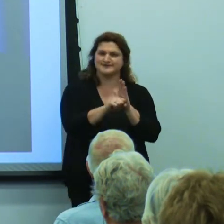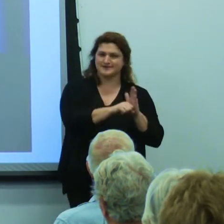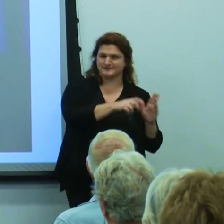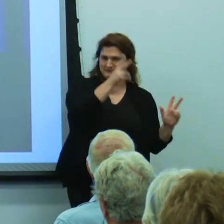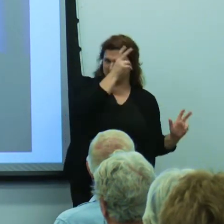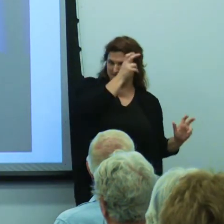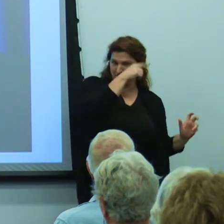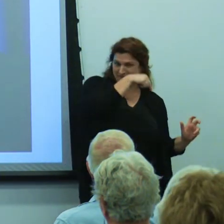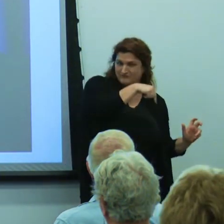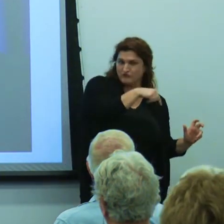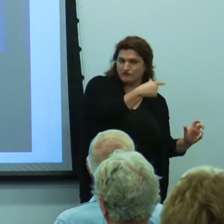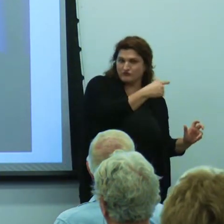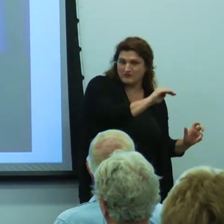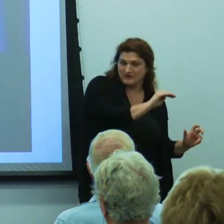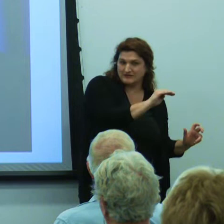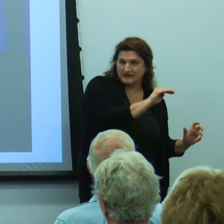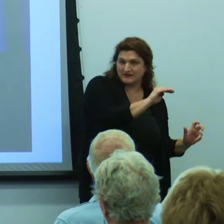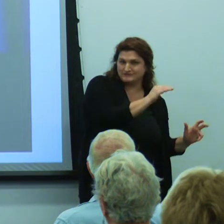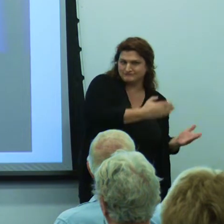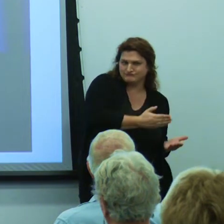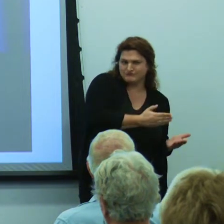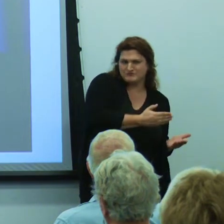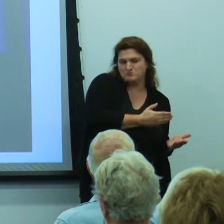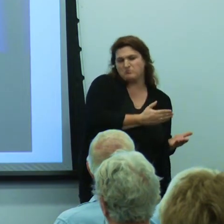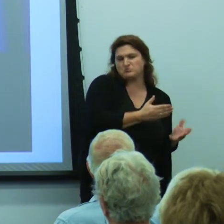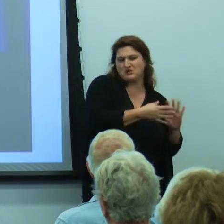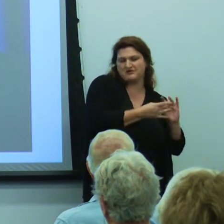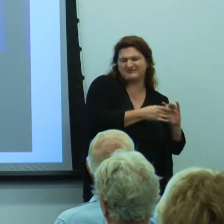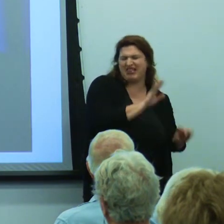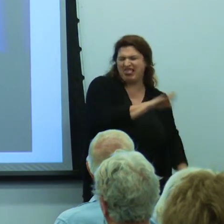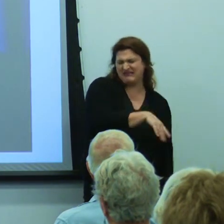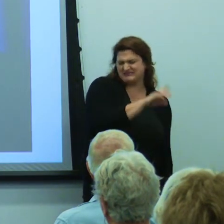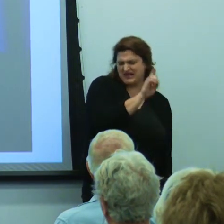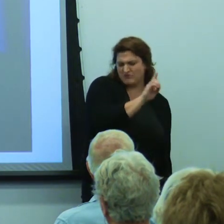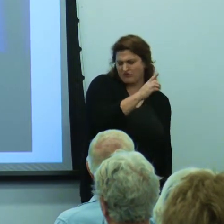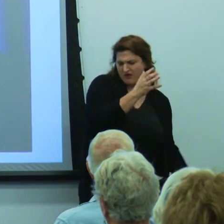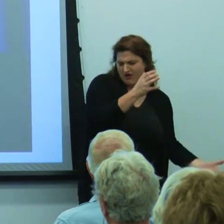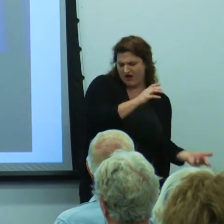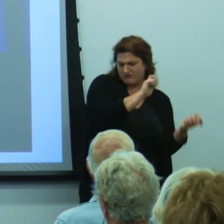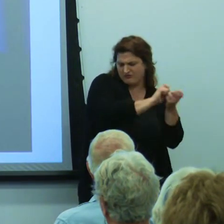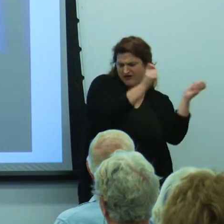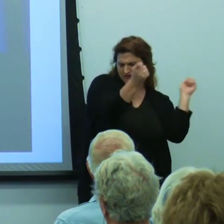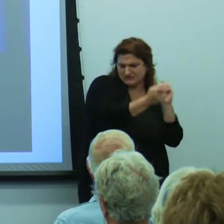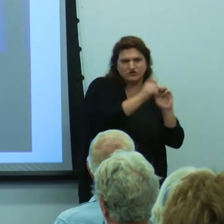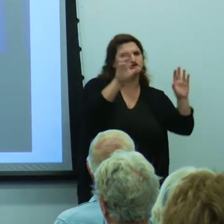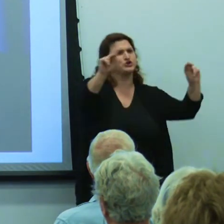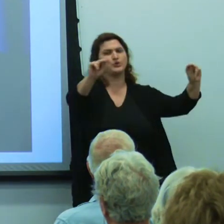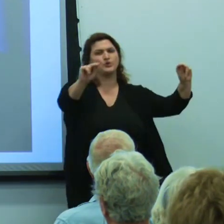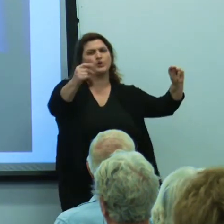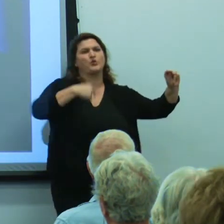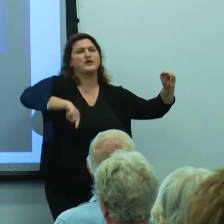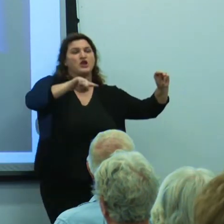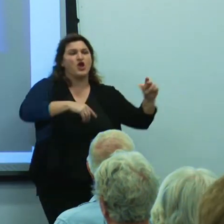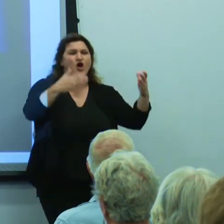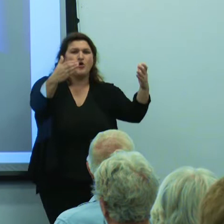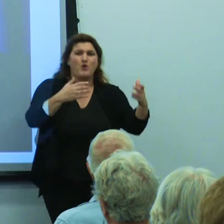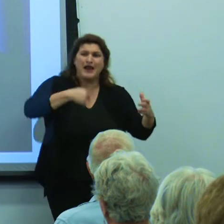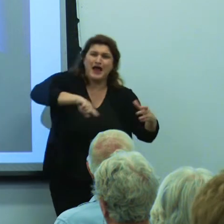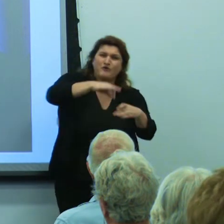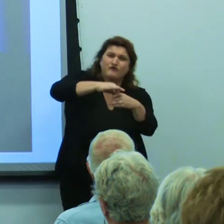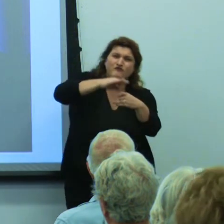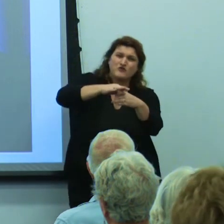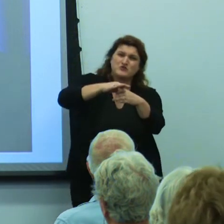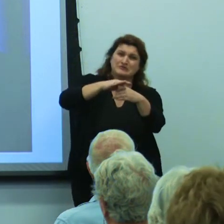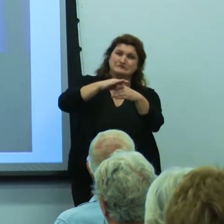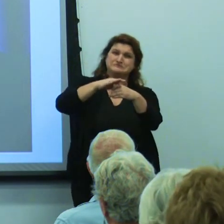that suggests that you're just a bunch of Democrats, right? No, we want meaningful elections, and we know